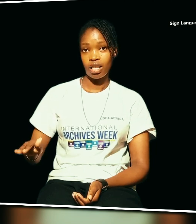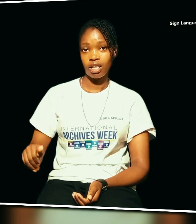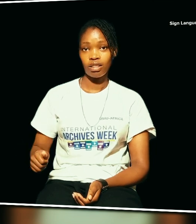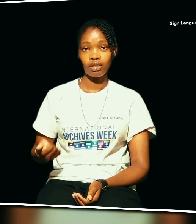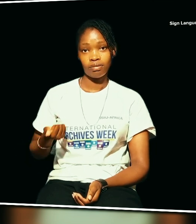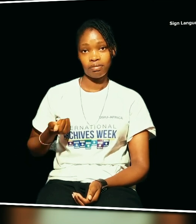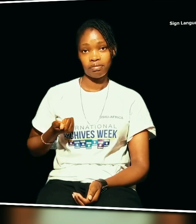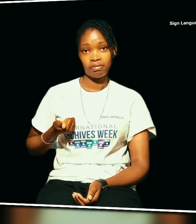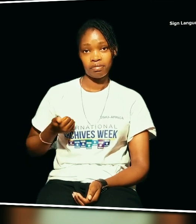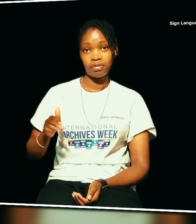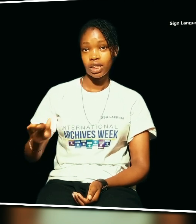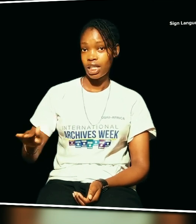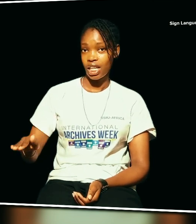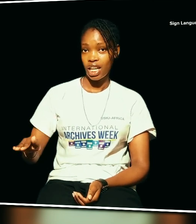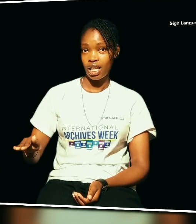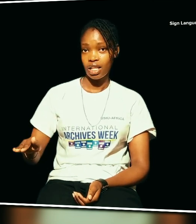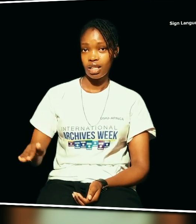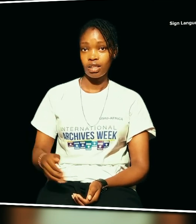girl,